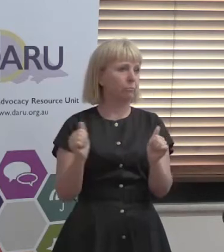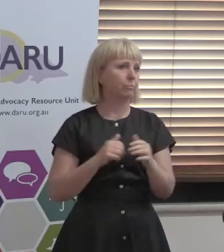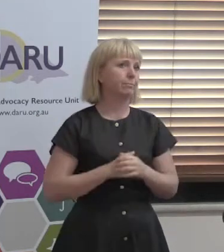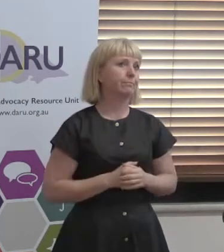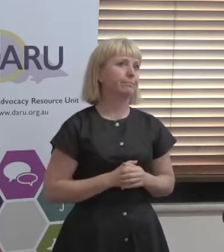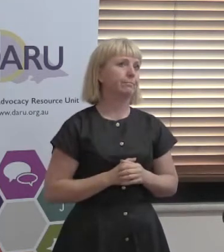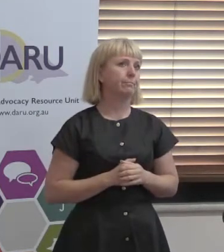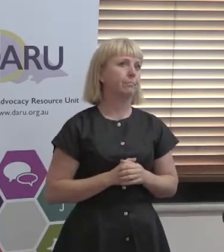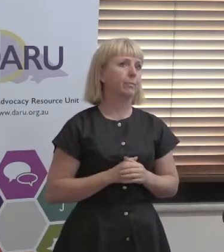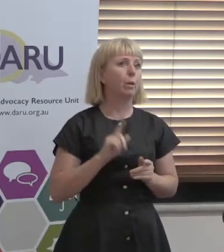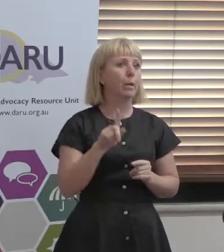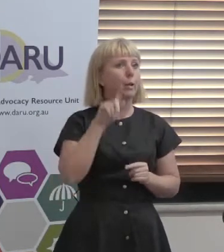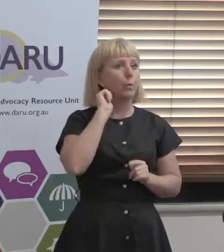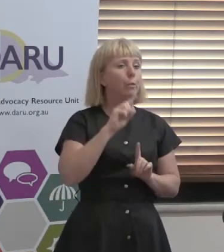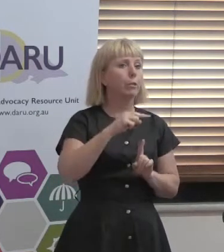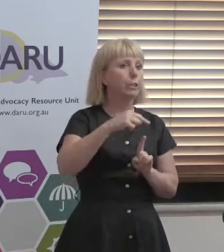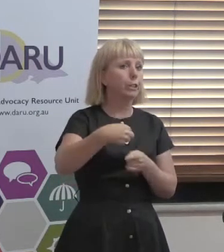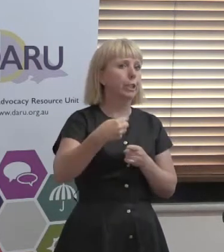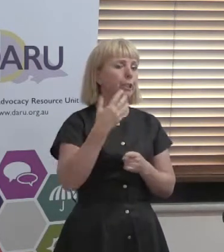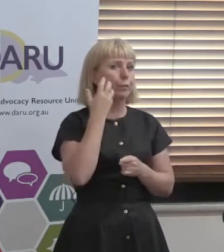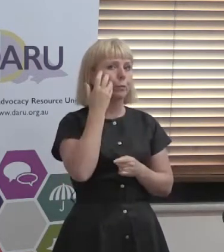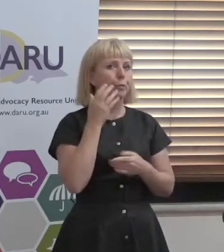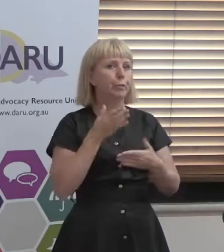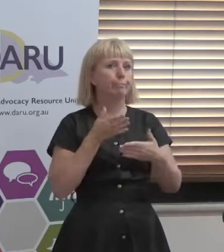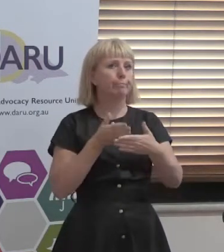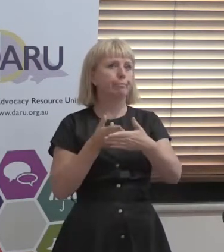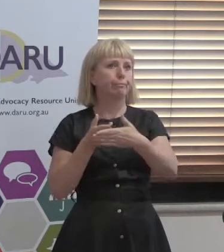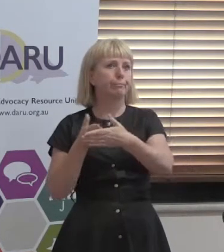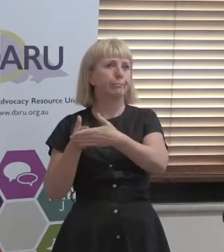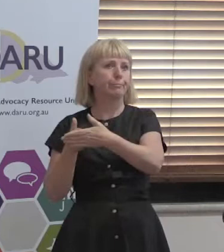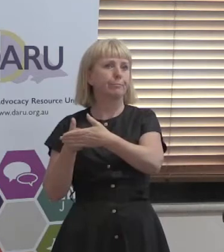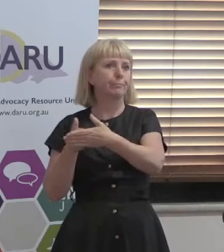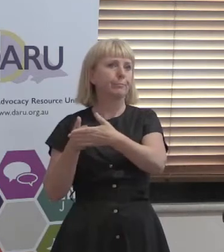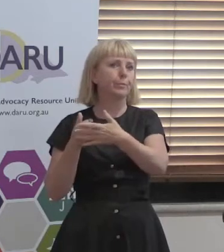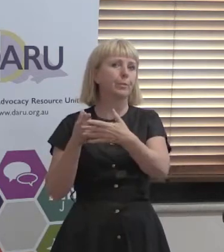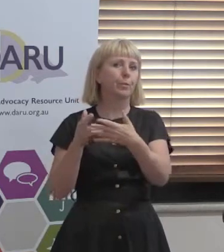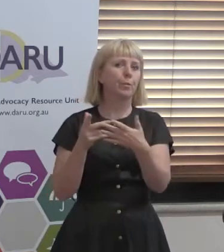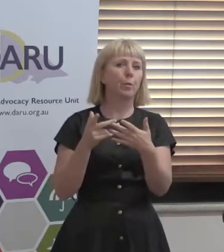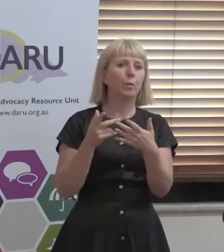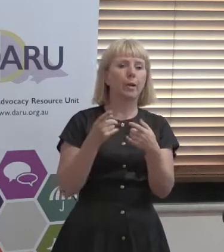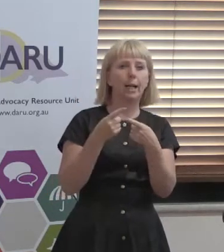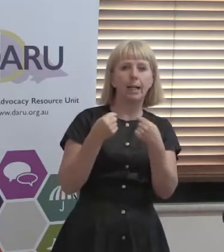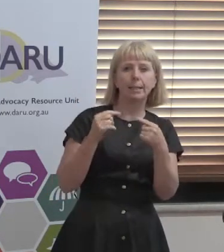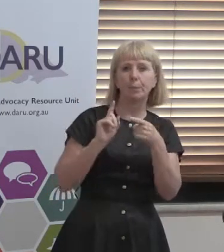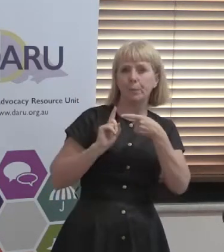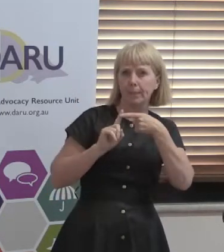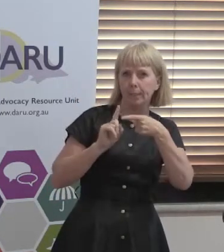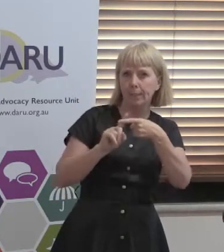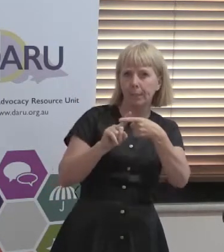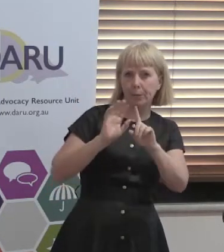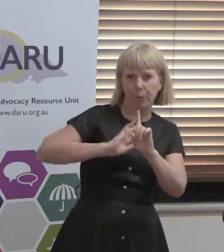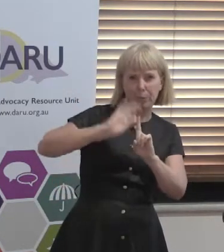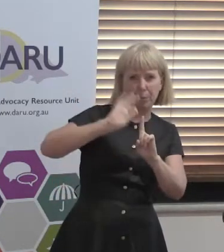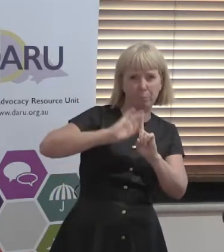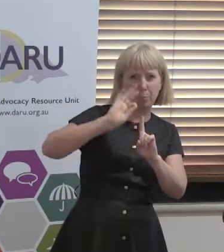there are going to be challenges with how us having the capacity to do the continual improvement